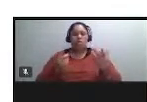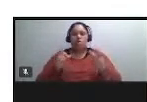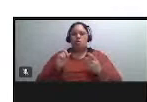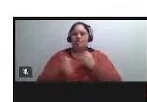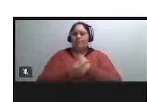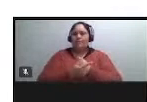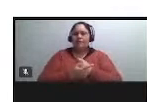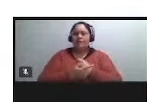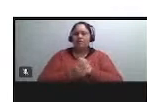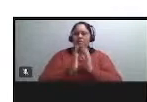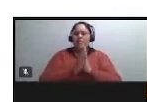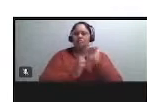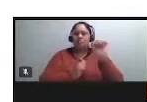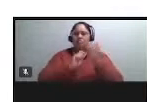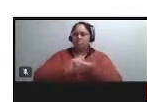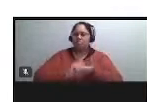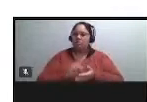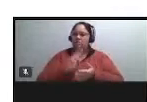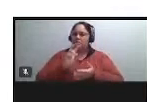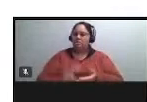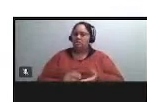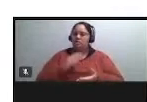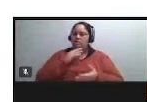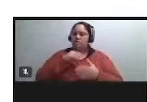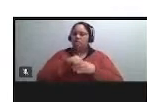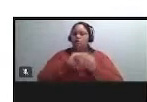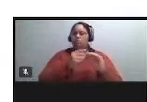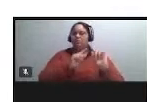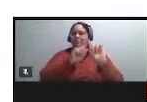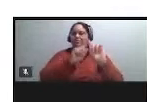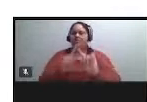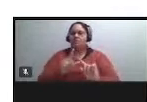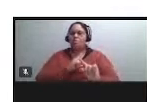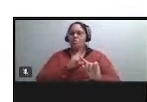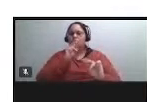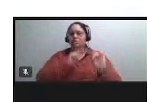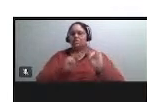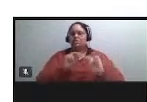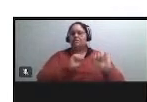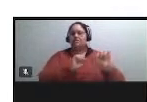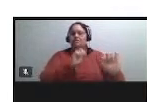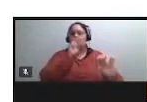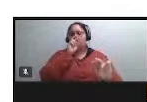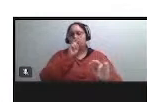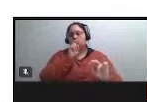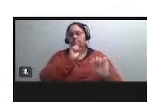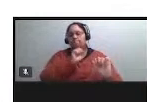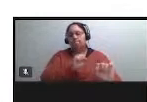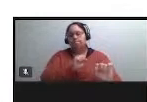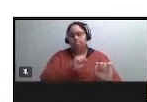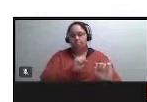what happened to those issues that were raised by the communities, just to address the